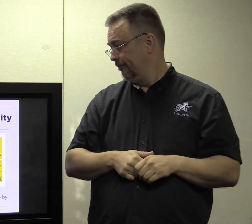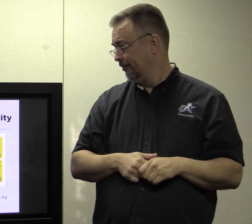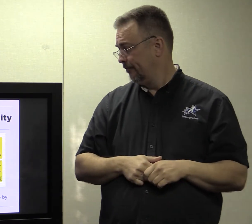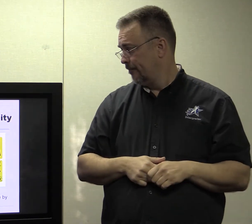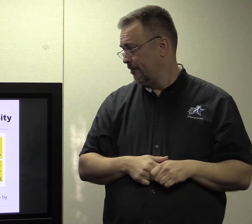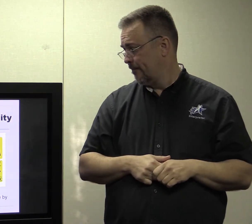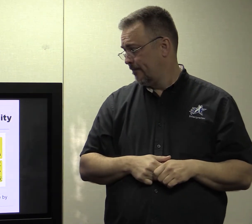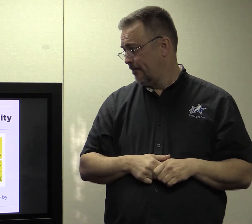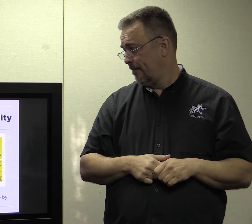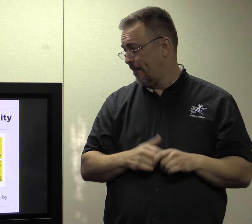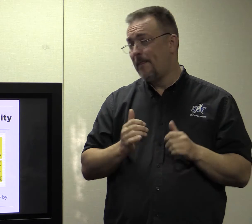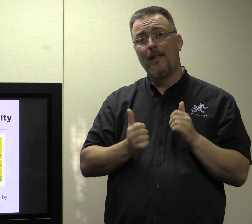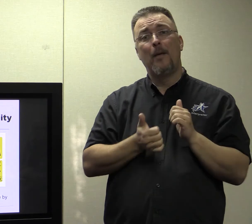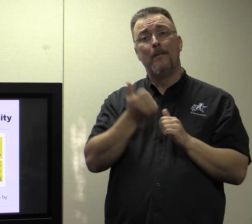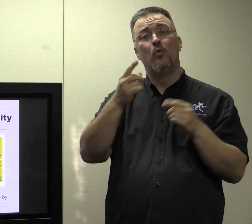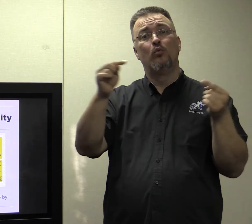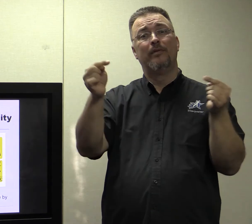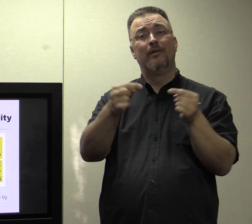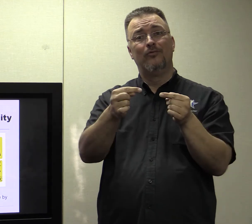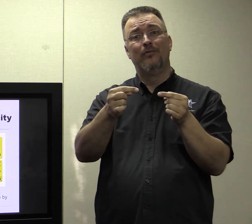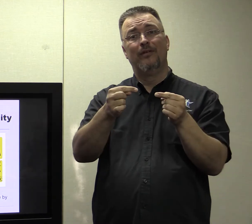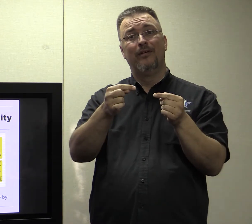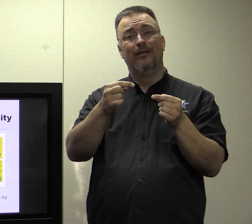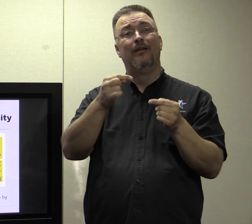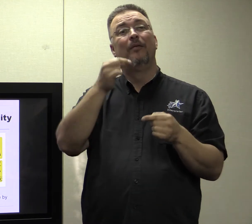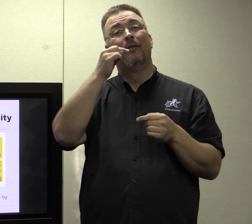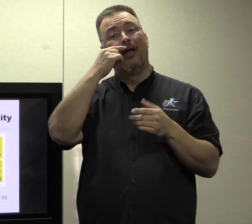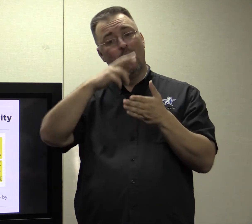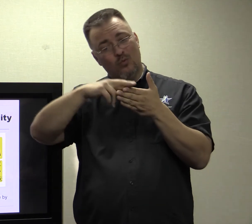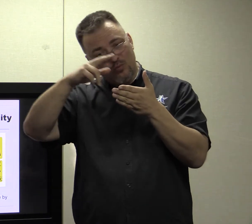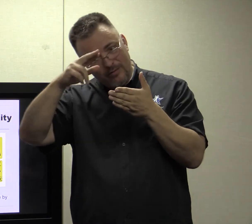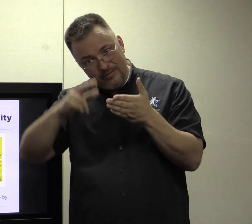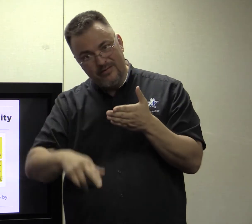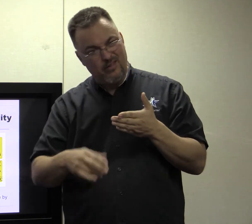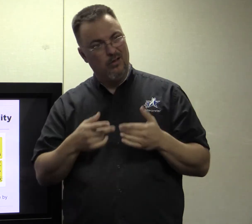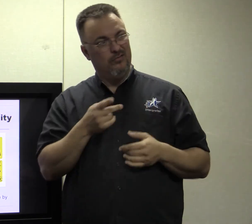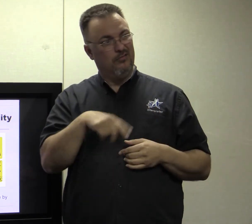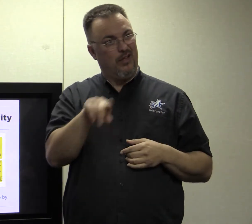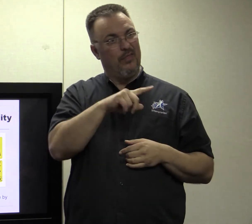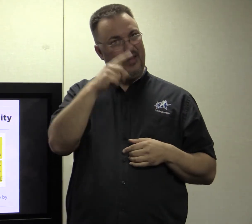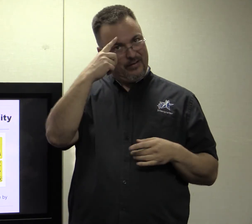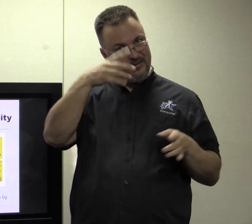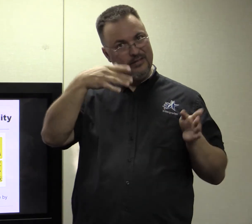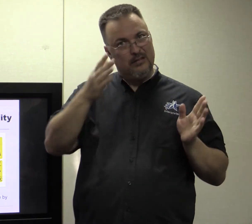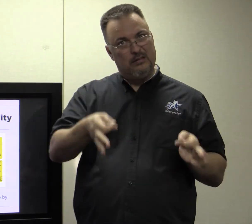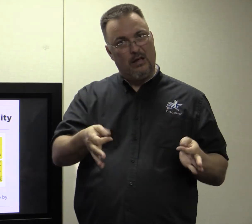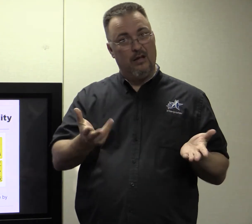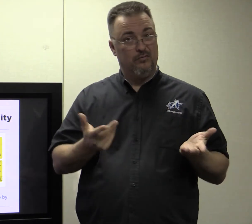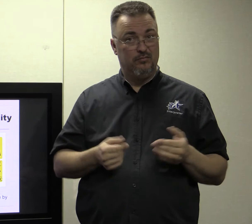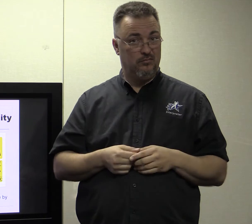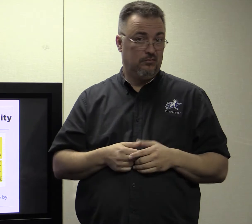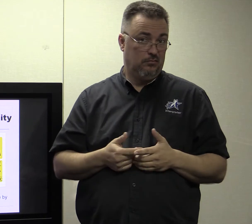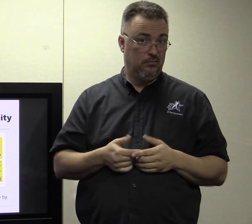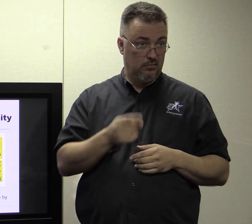The majority of injuries are a direct result of conscious or unconscious decision that was made by an